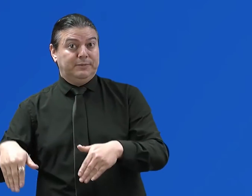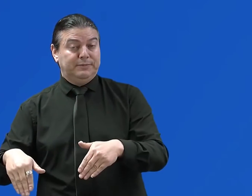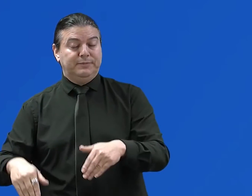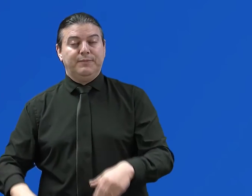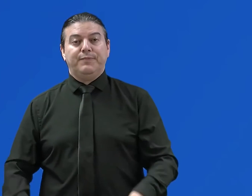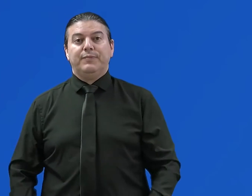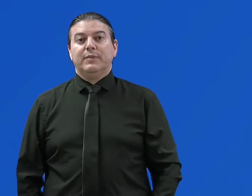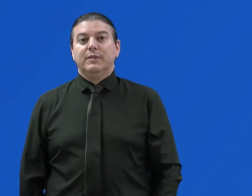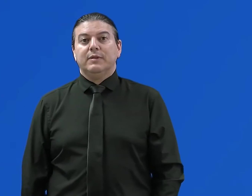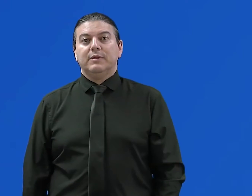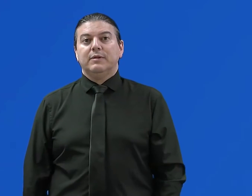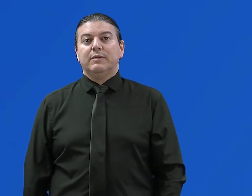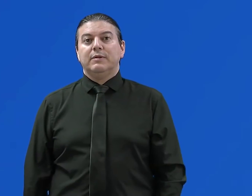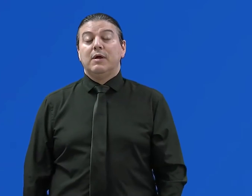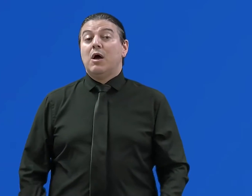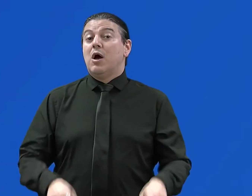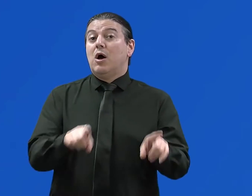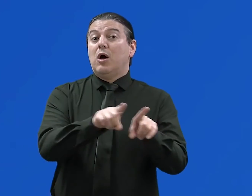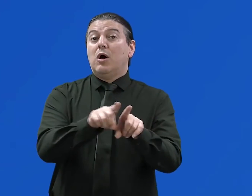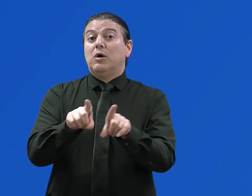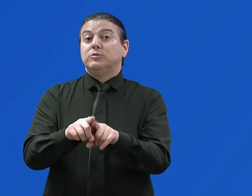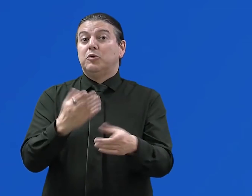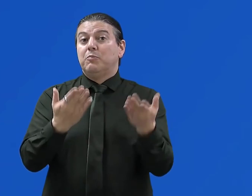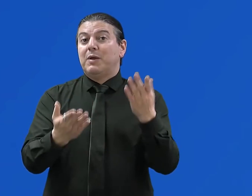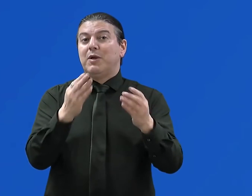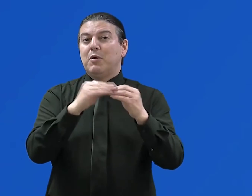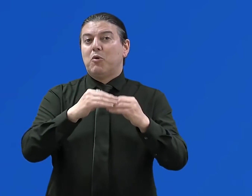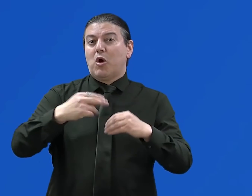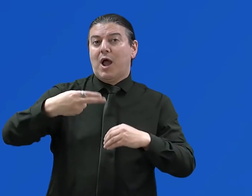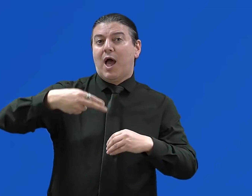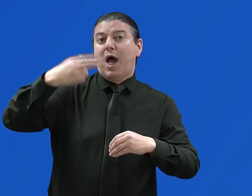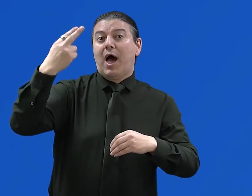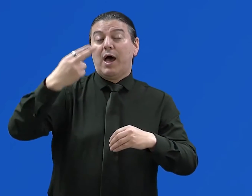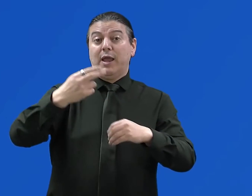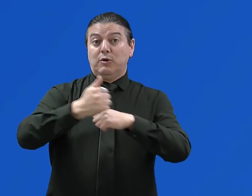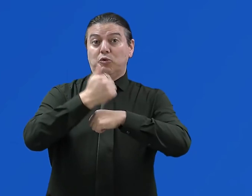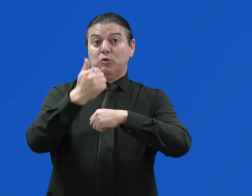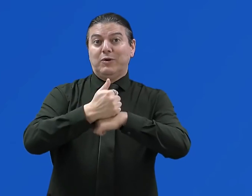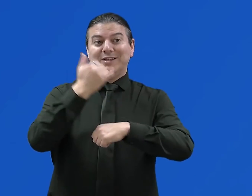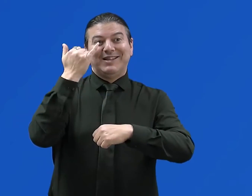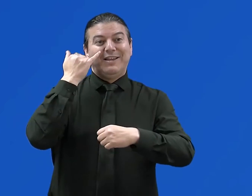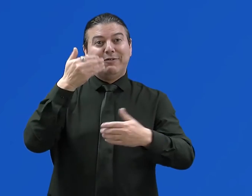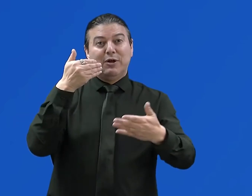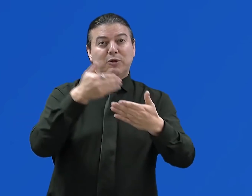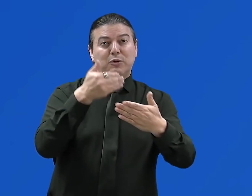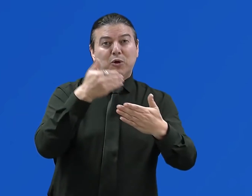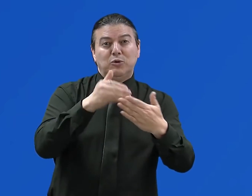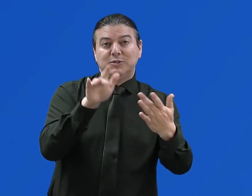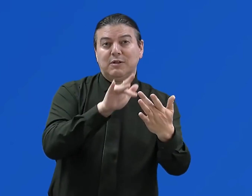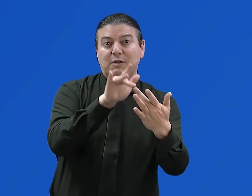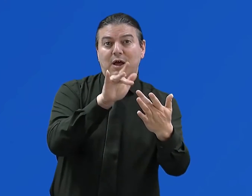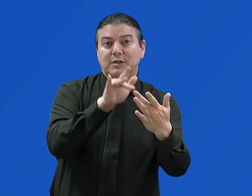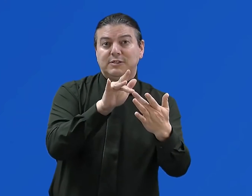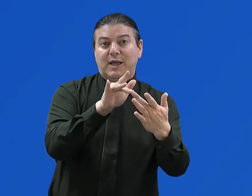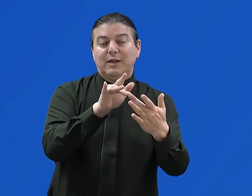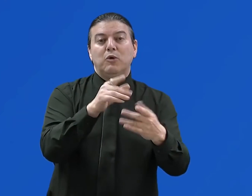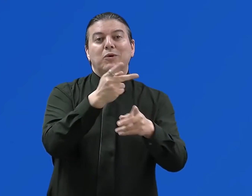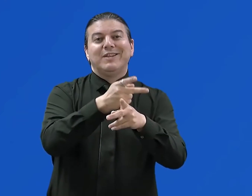People might also be at higher risk if they are in close contact with care providers or if they